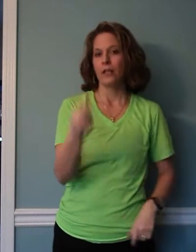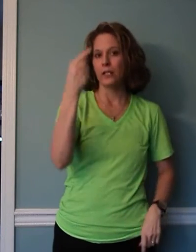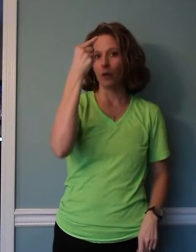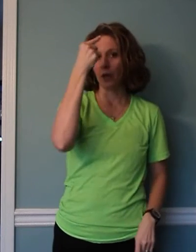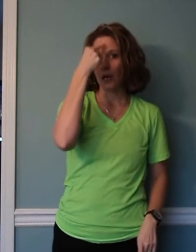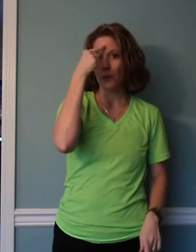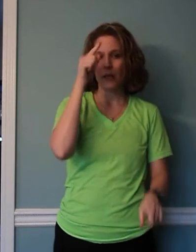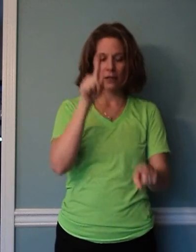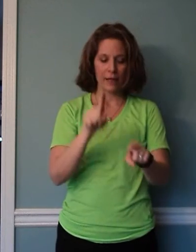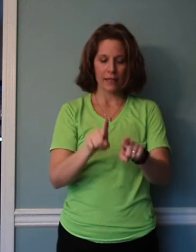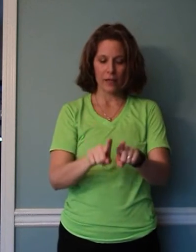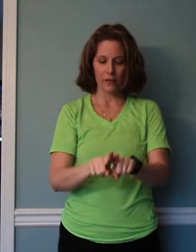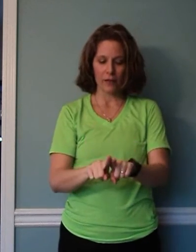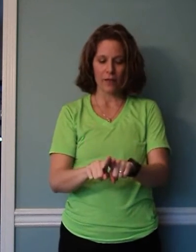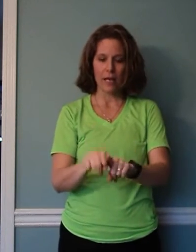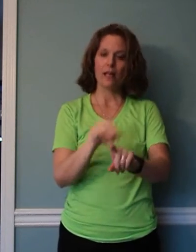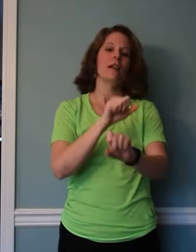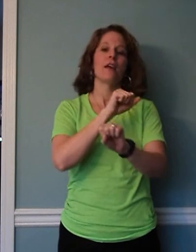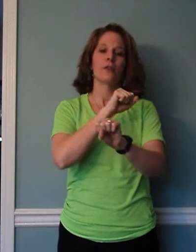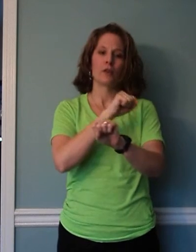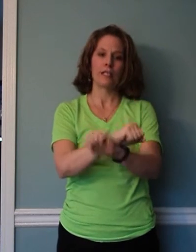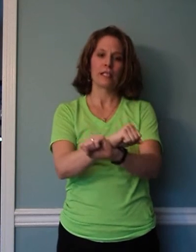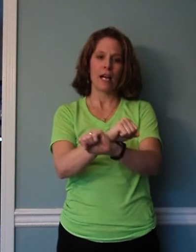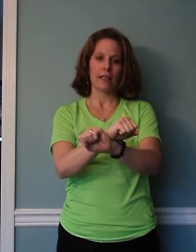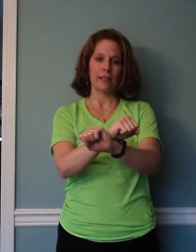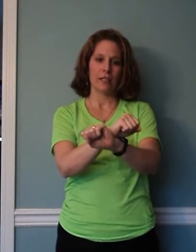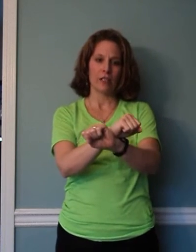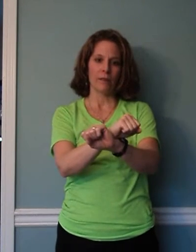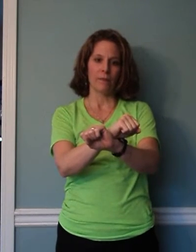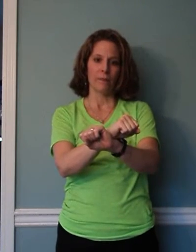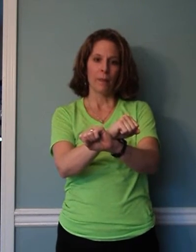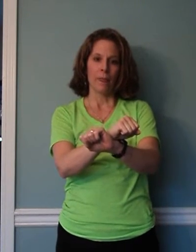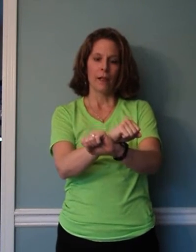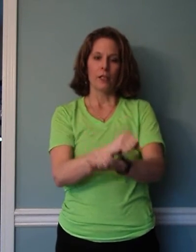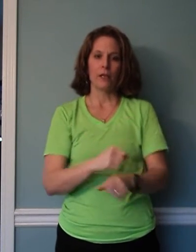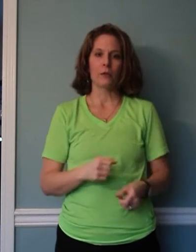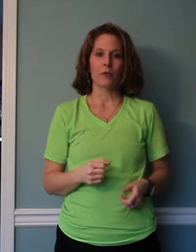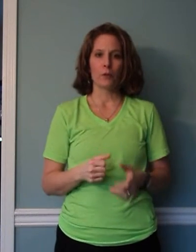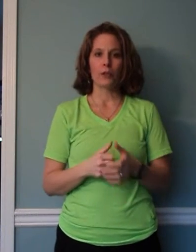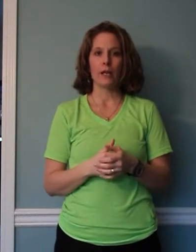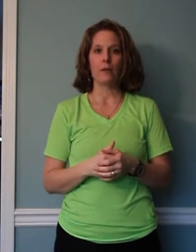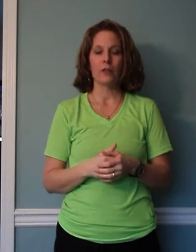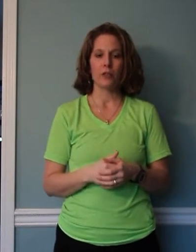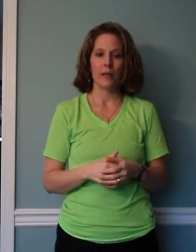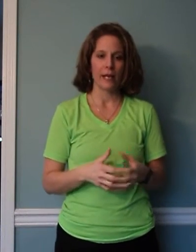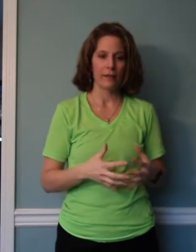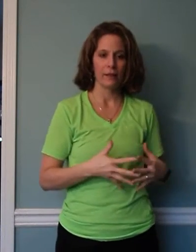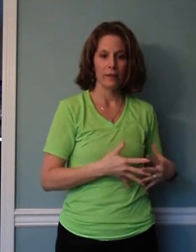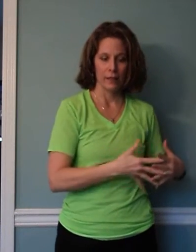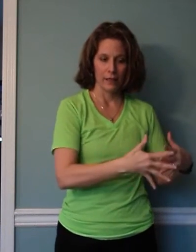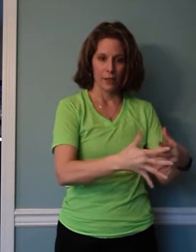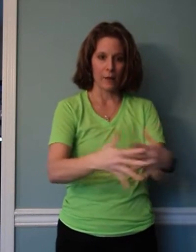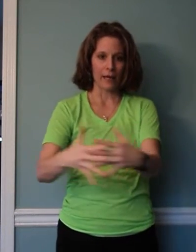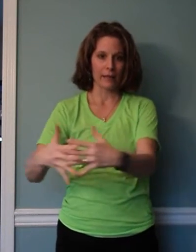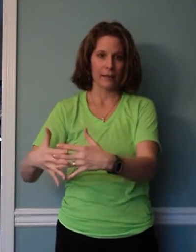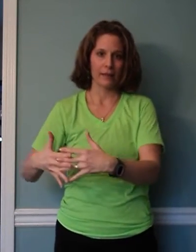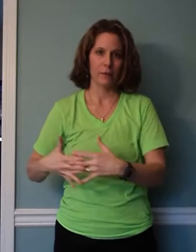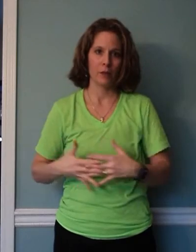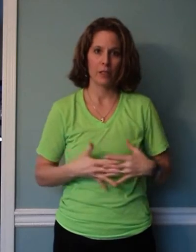So the Compromise of 1850 and the Dred Scott Decision. U.S. restores trade with Japan. U.S., which we just